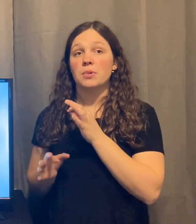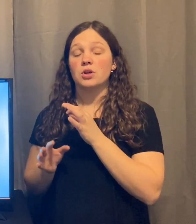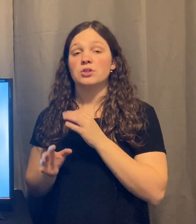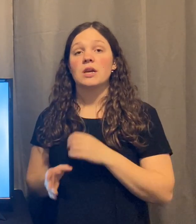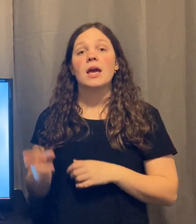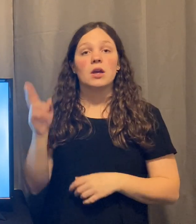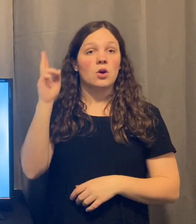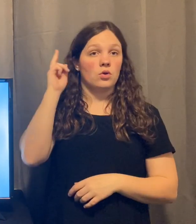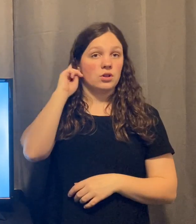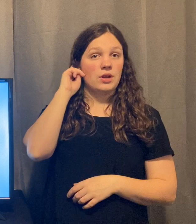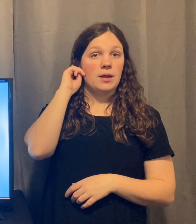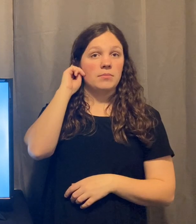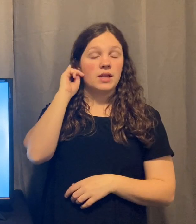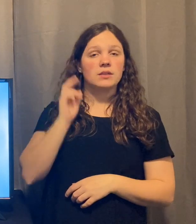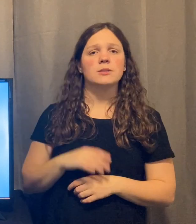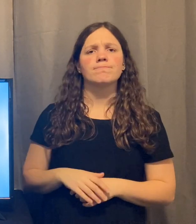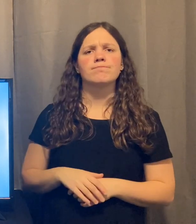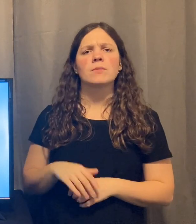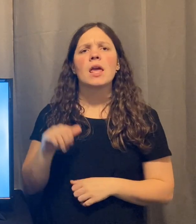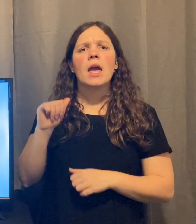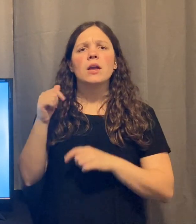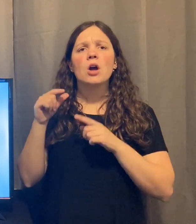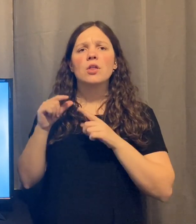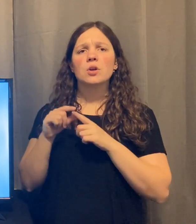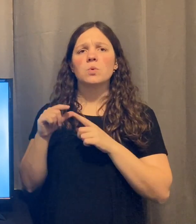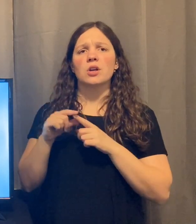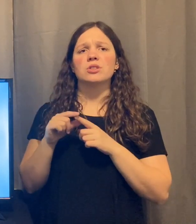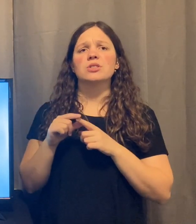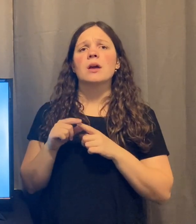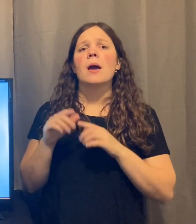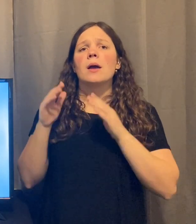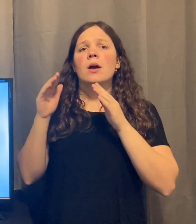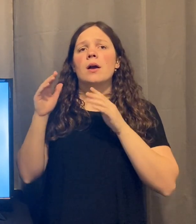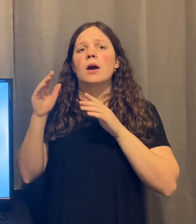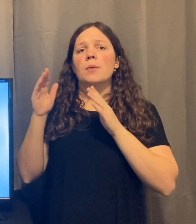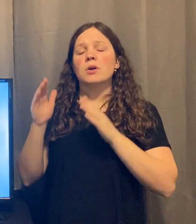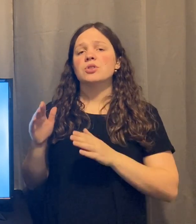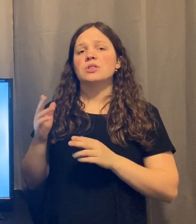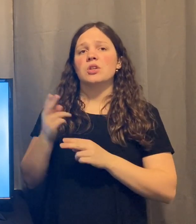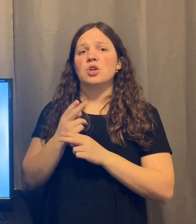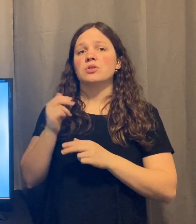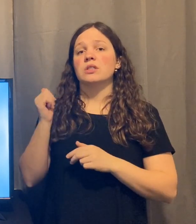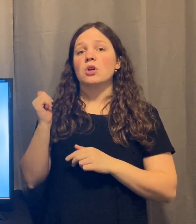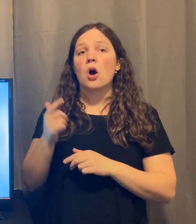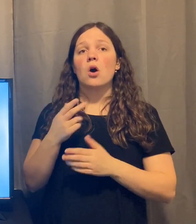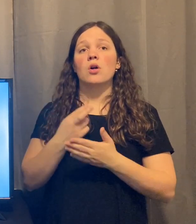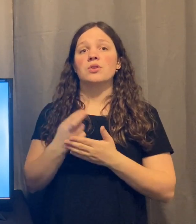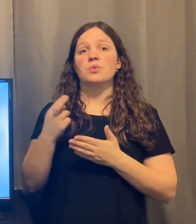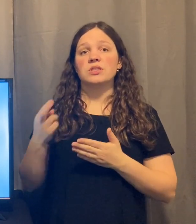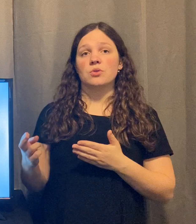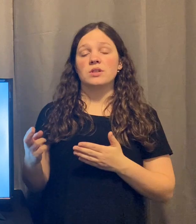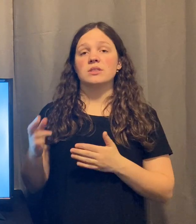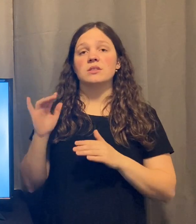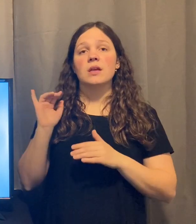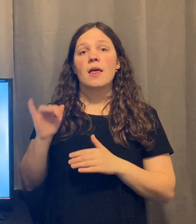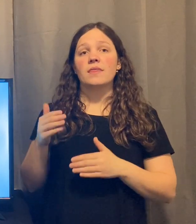interpreters, and cochlear implants. In other words, a person uses all the resources that